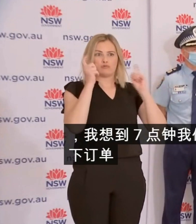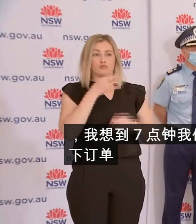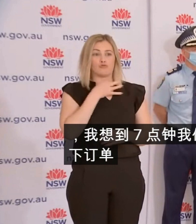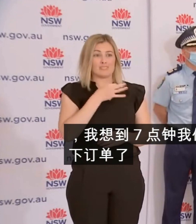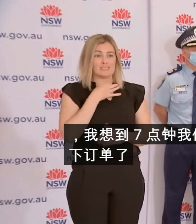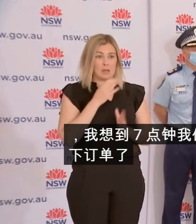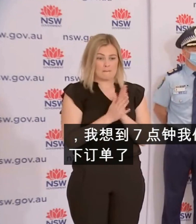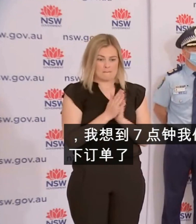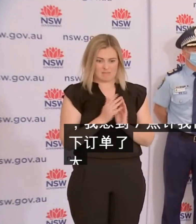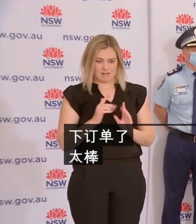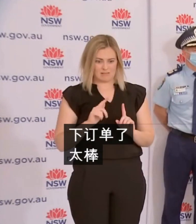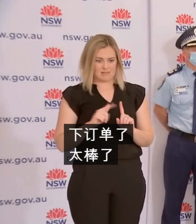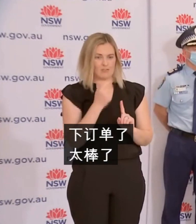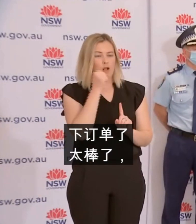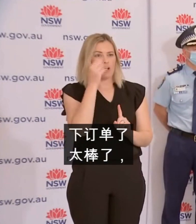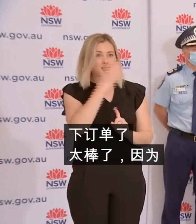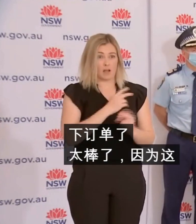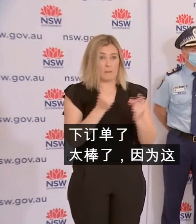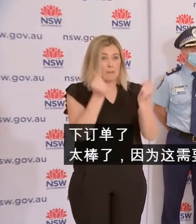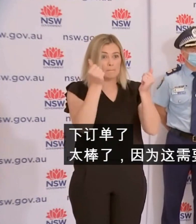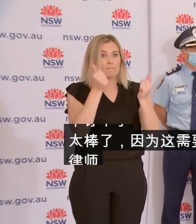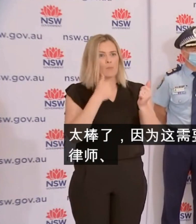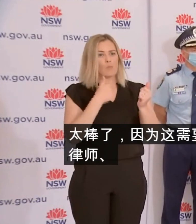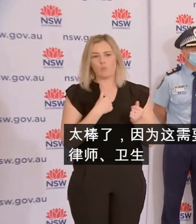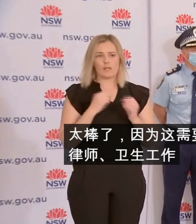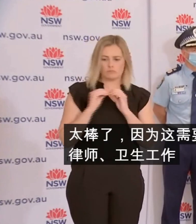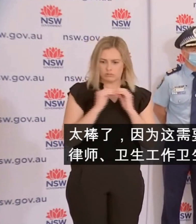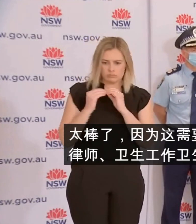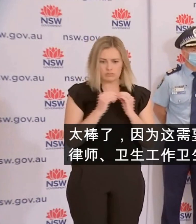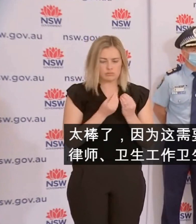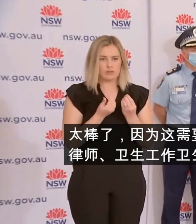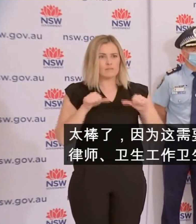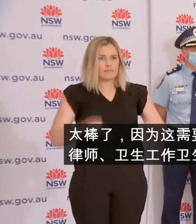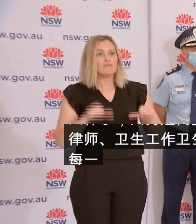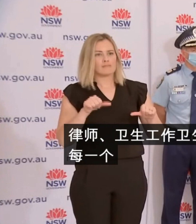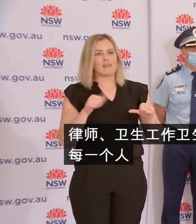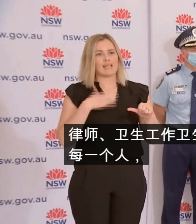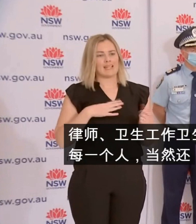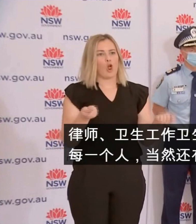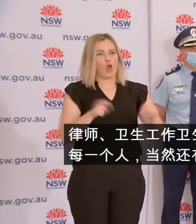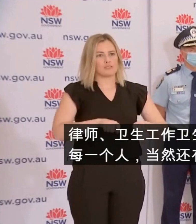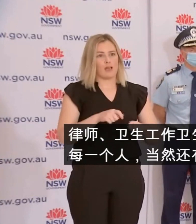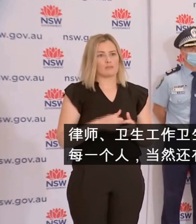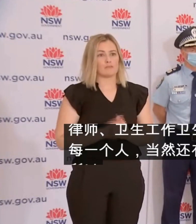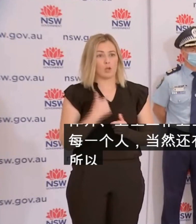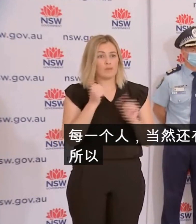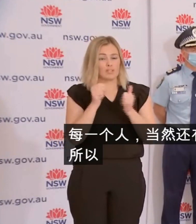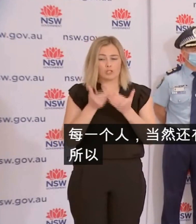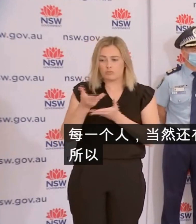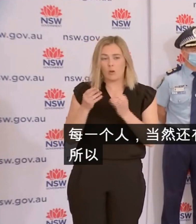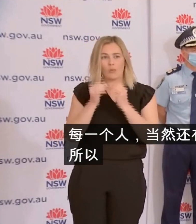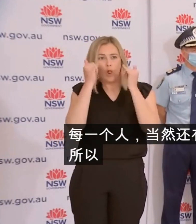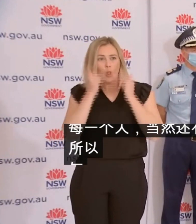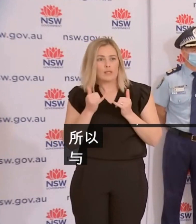orders in place, which is amazing because that required the lawyers, the health team, everybody, and of course health team on the